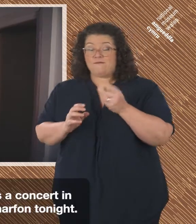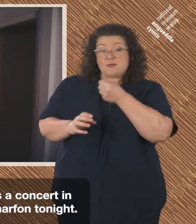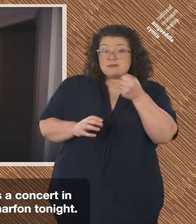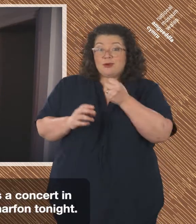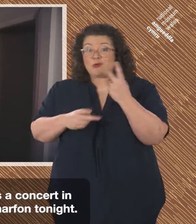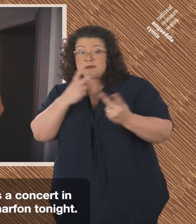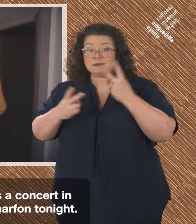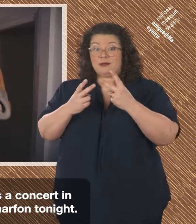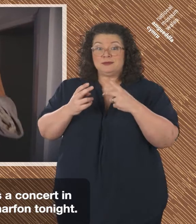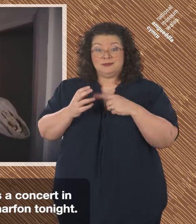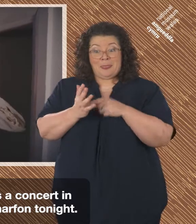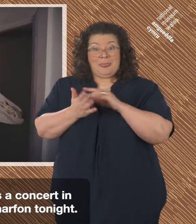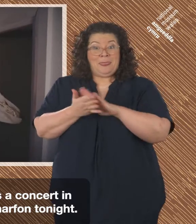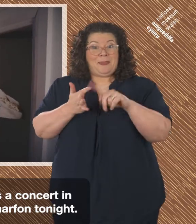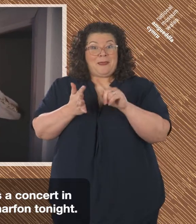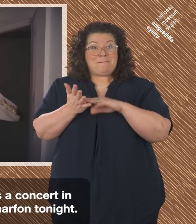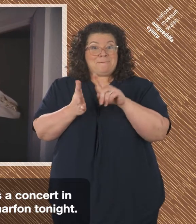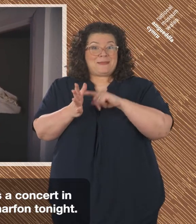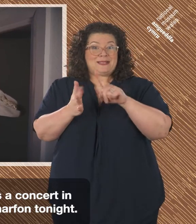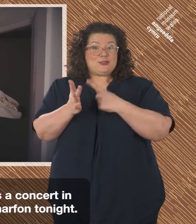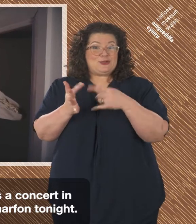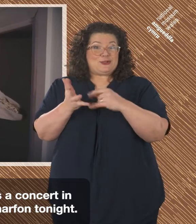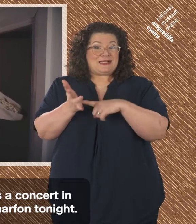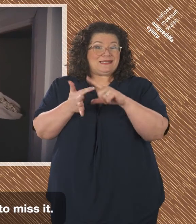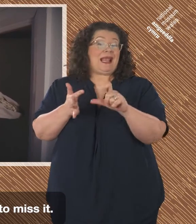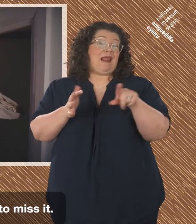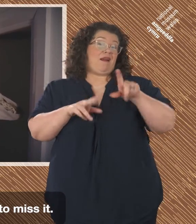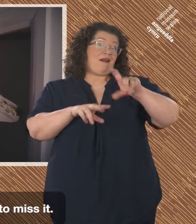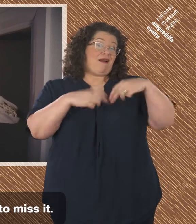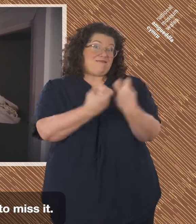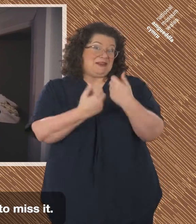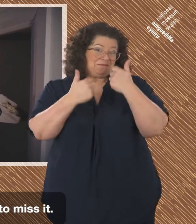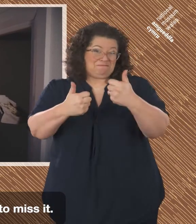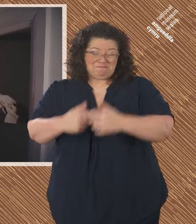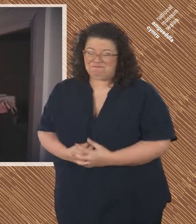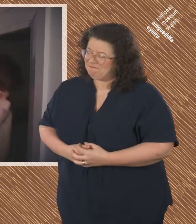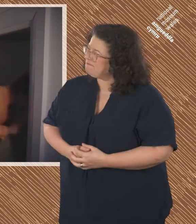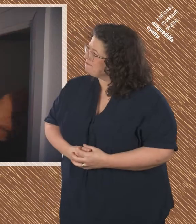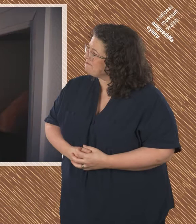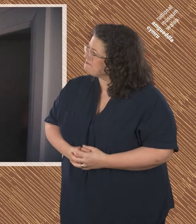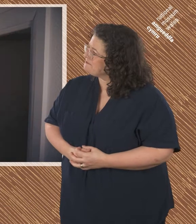But, I'd better go. There's a concert in the Majestic in Canavan tonight, and I don't want to miss it.